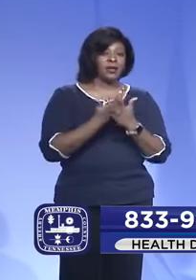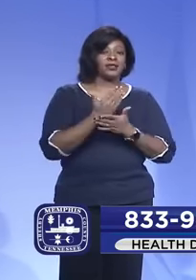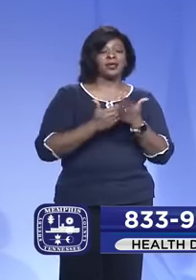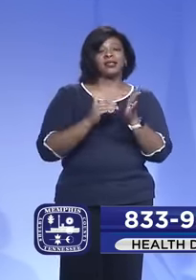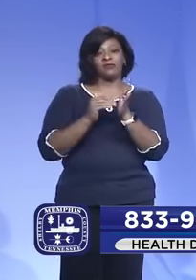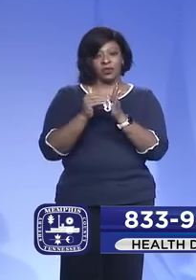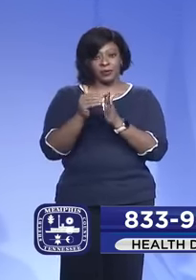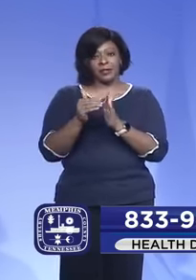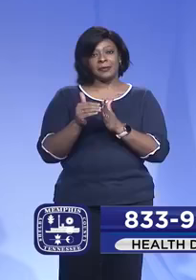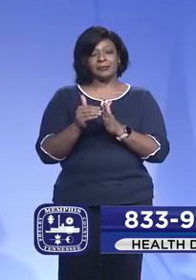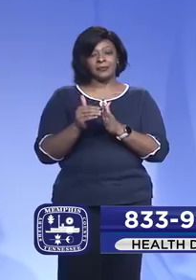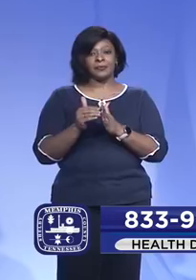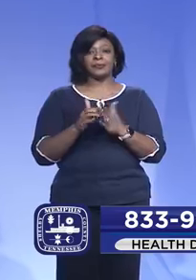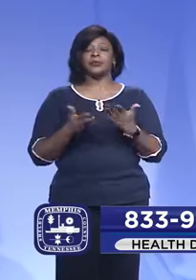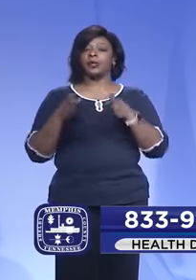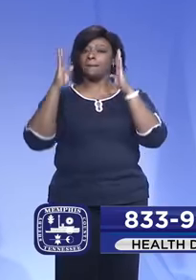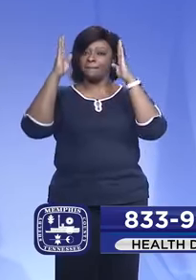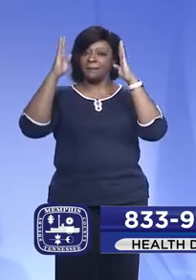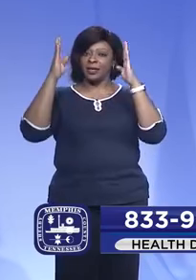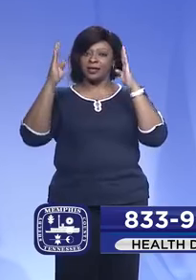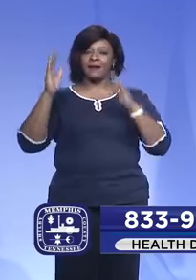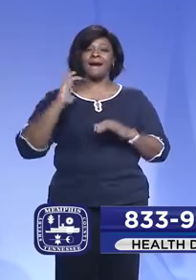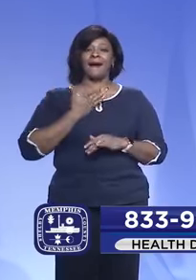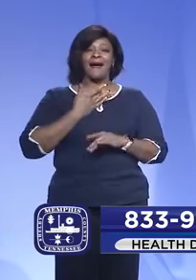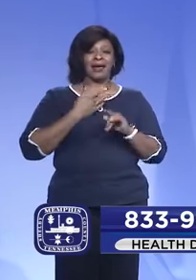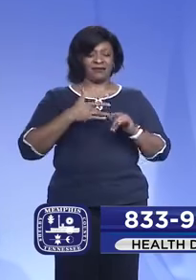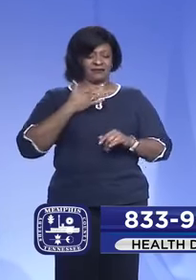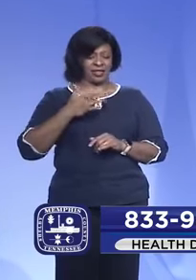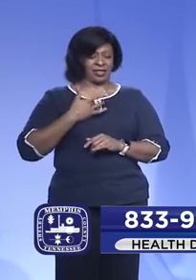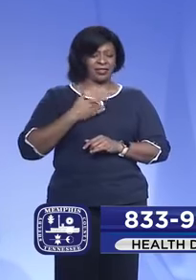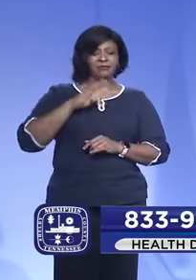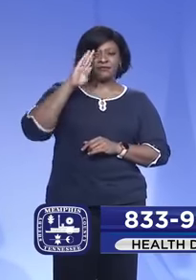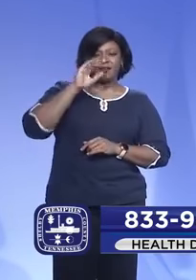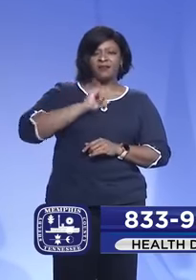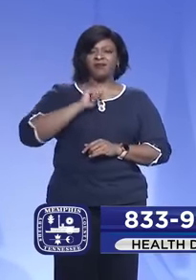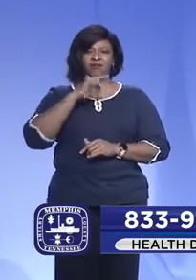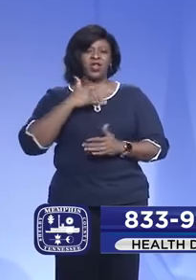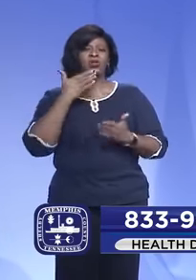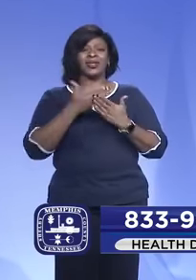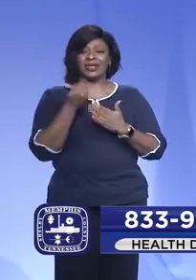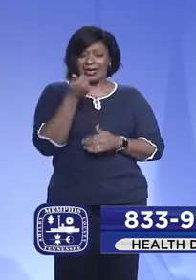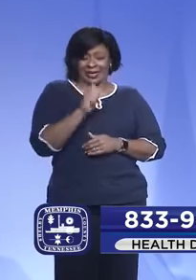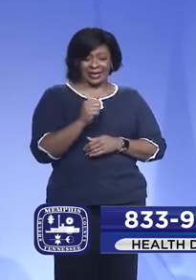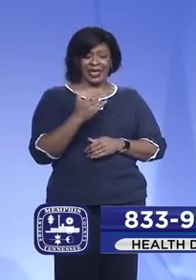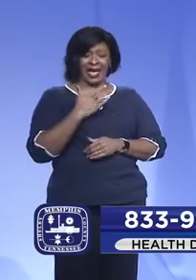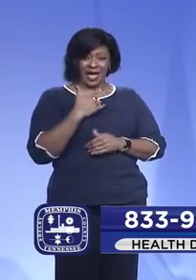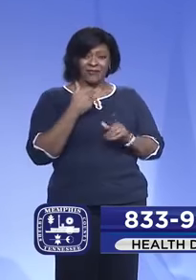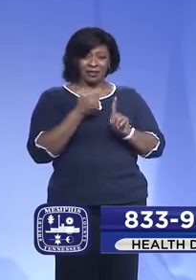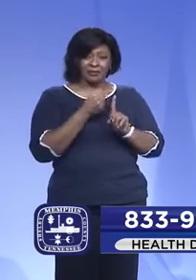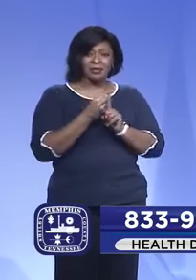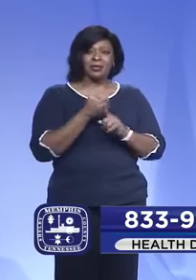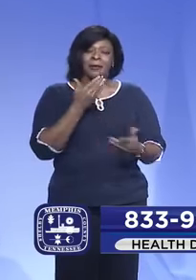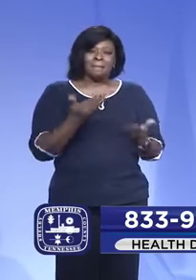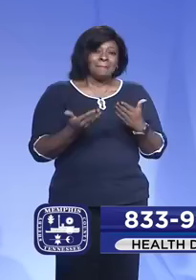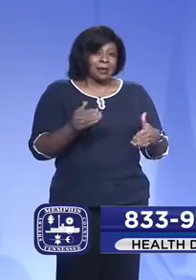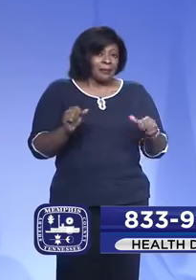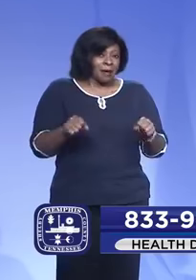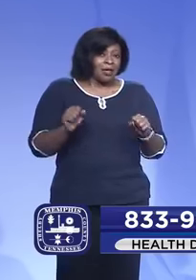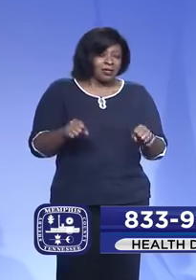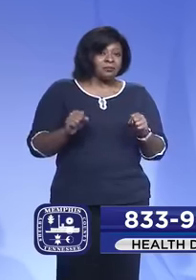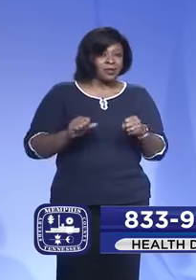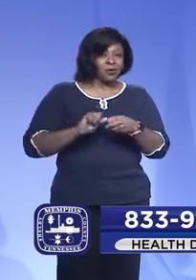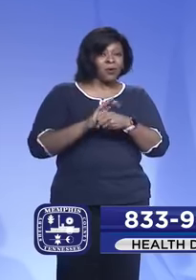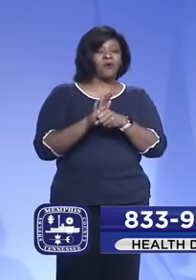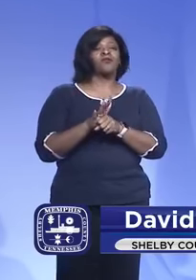frequently, to paying attention to our signs and symptoms, and if we begin to have any signs and symptoms that might be